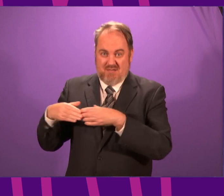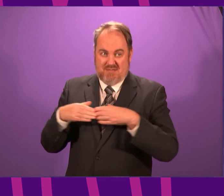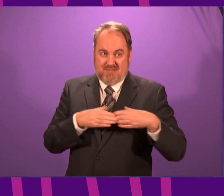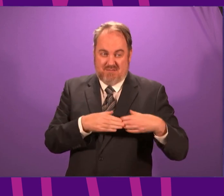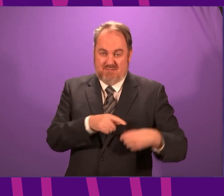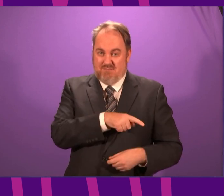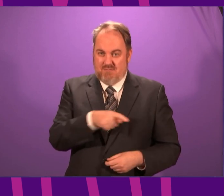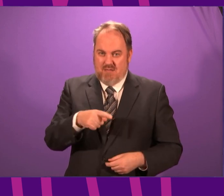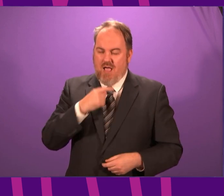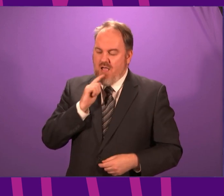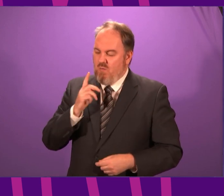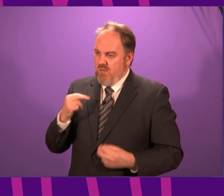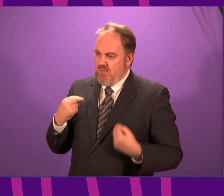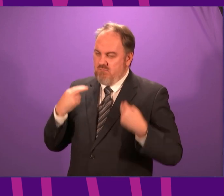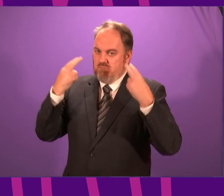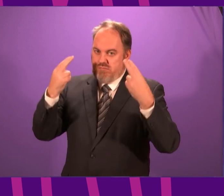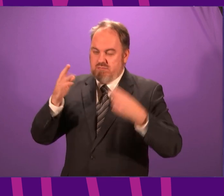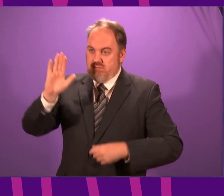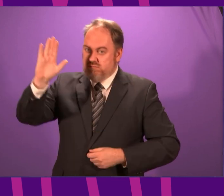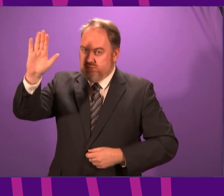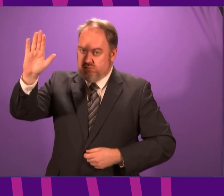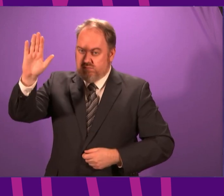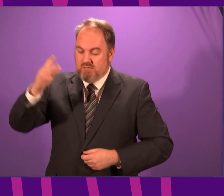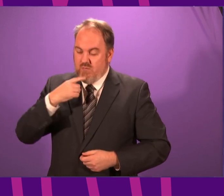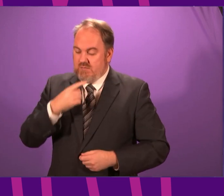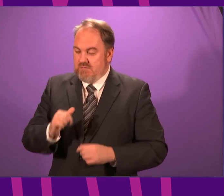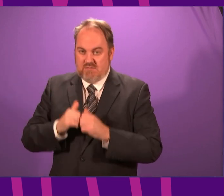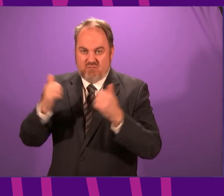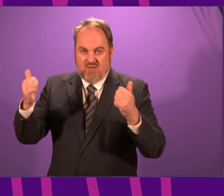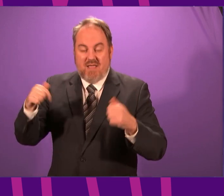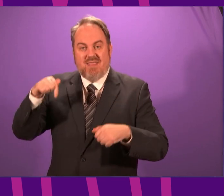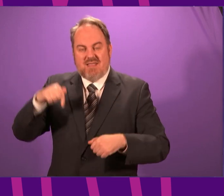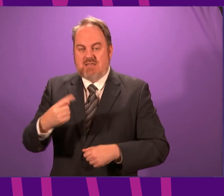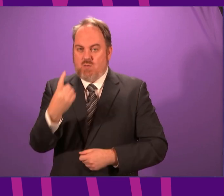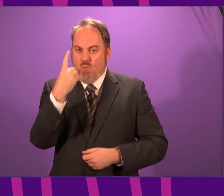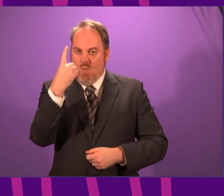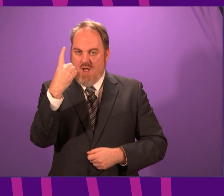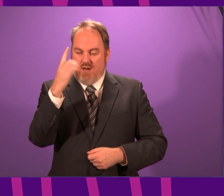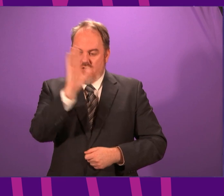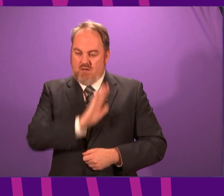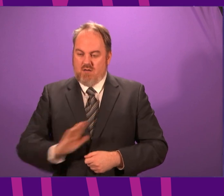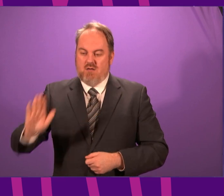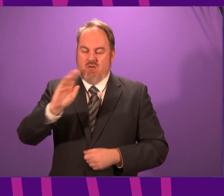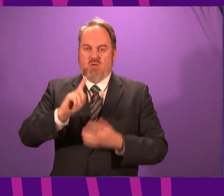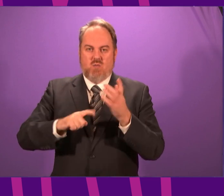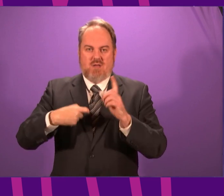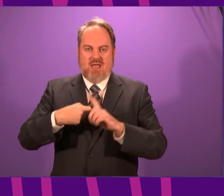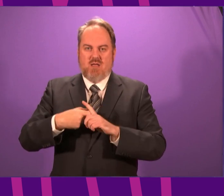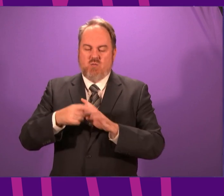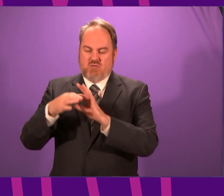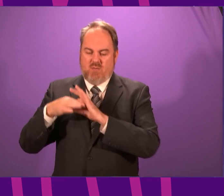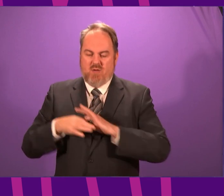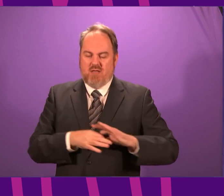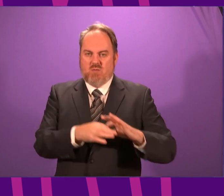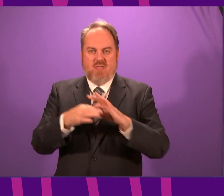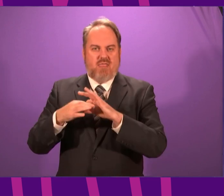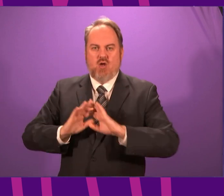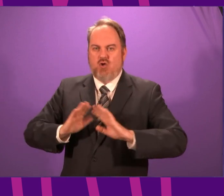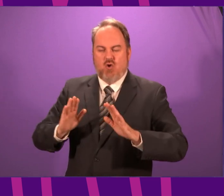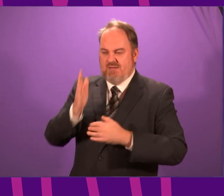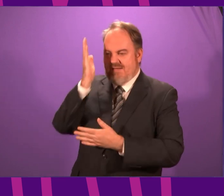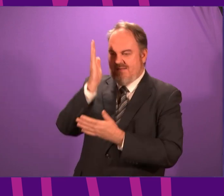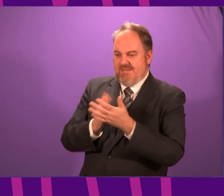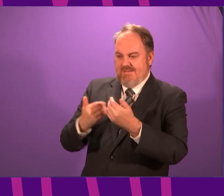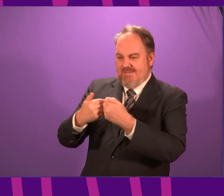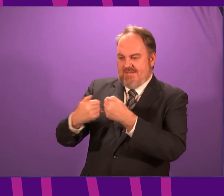will stand up and do that at every opportunity because we are one united kingdom and we should be standing together against this virus rather than trying